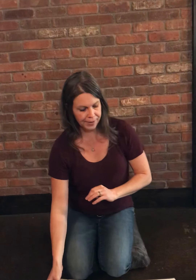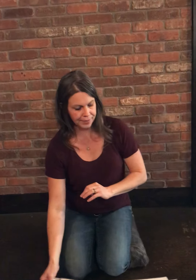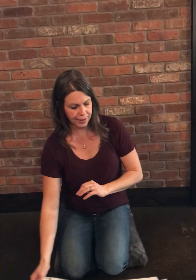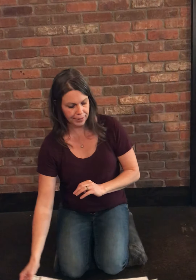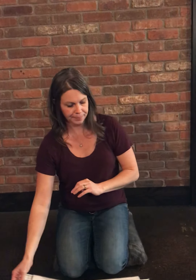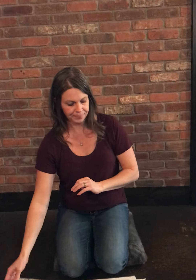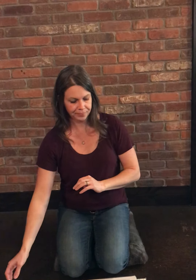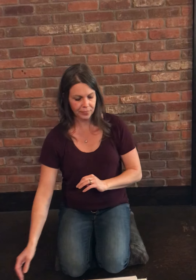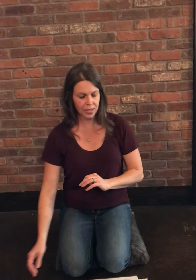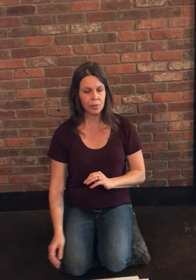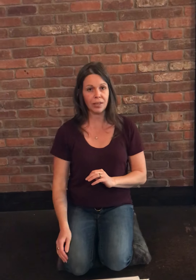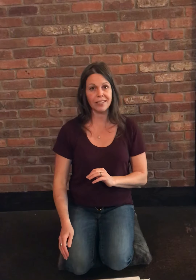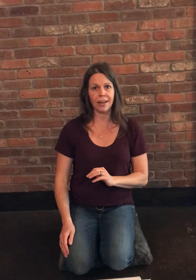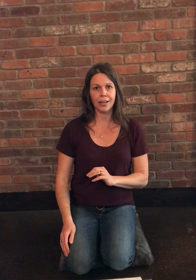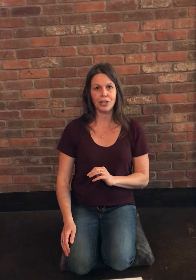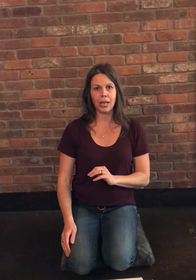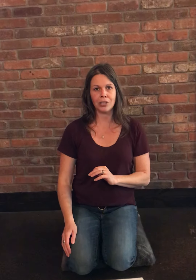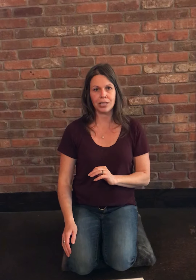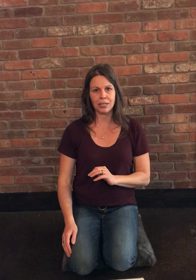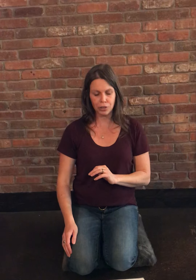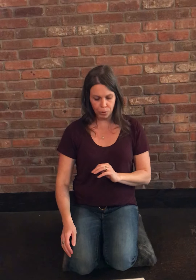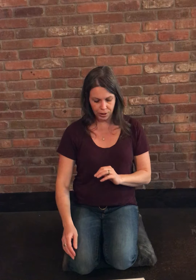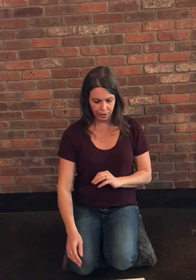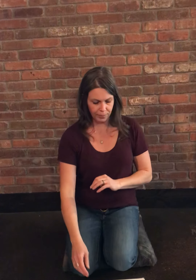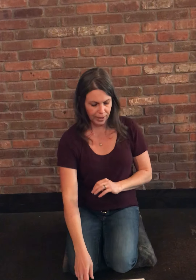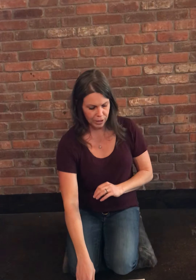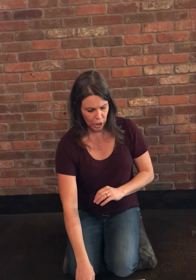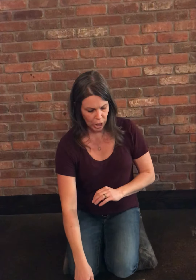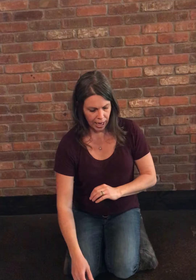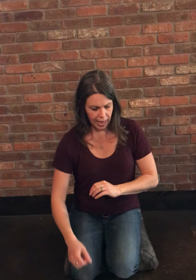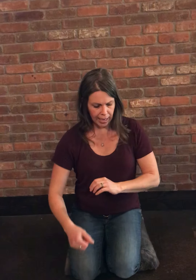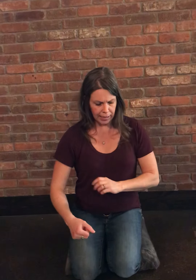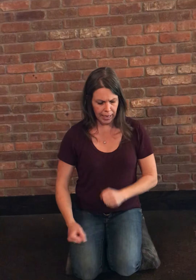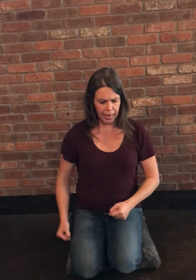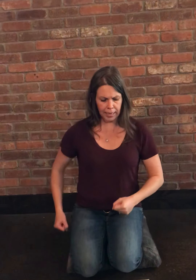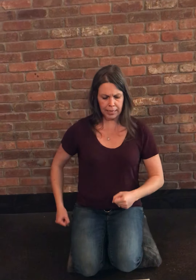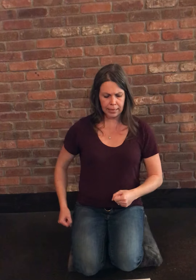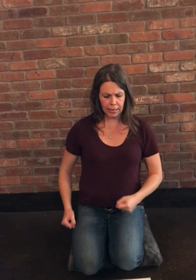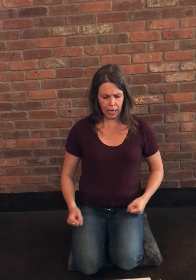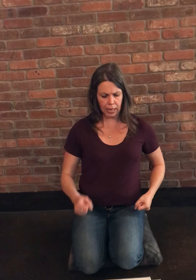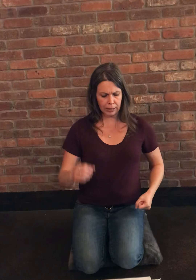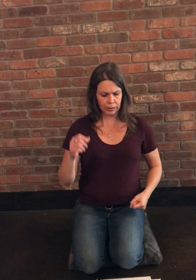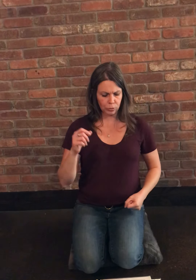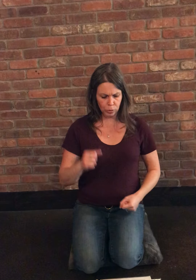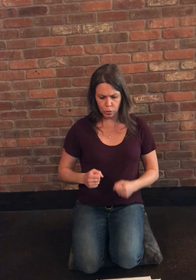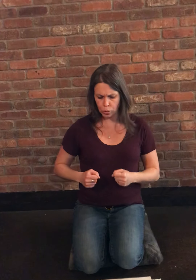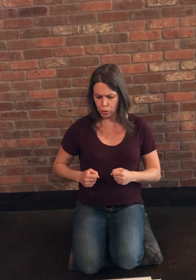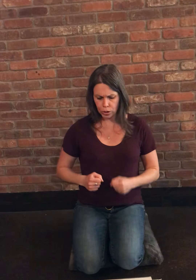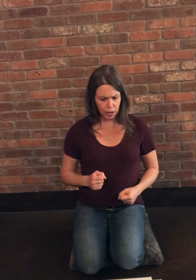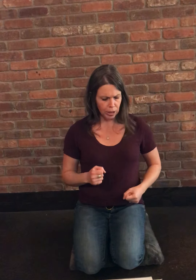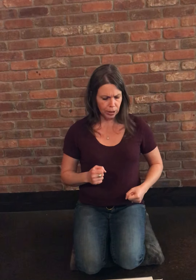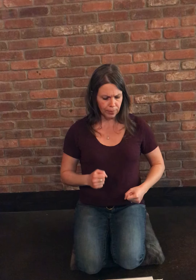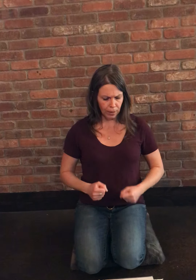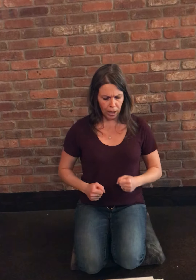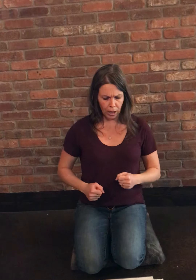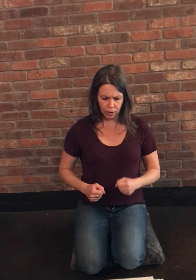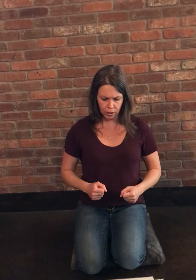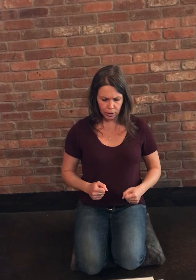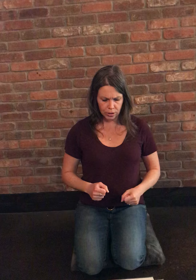have, this is where the song changes its tune a little bit. Genghis Khan rules the Mongols.